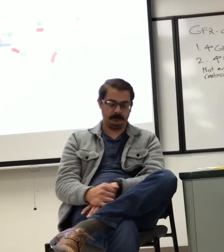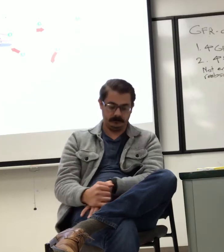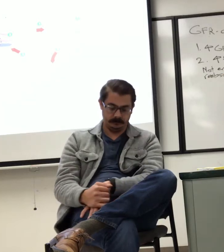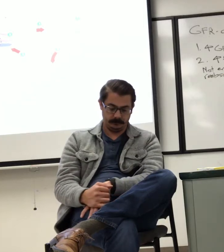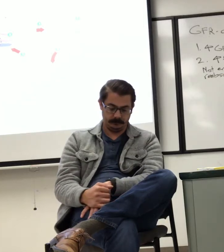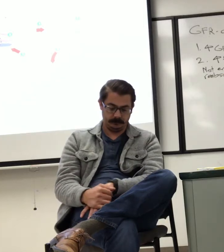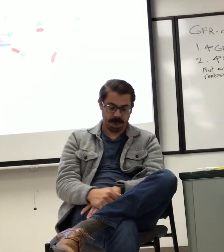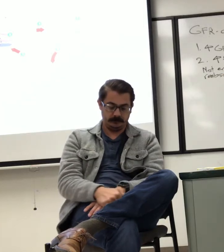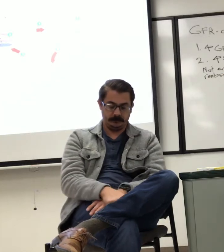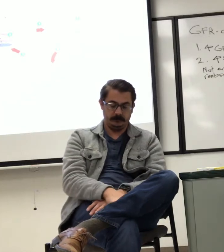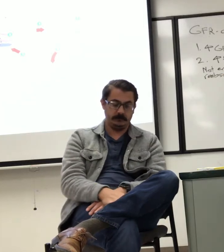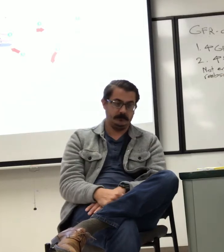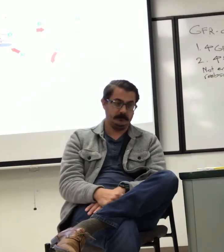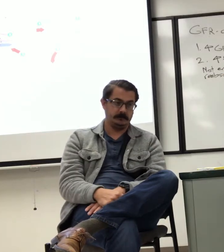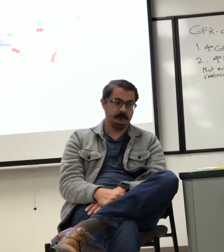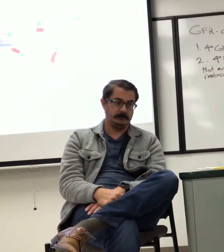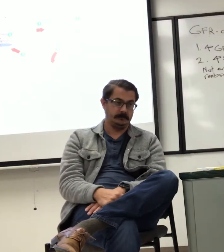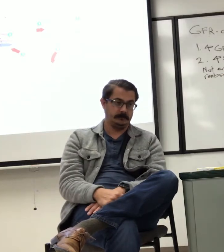Ions.